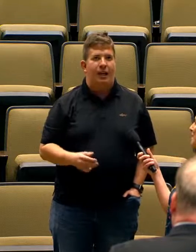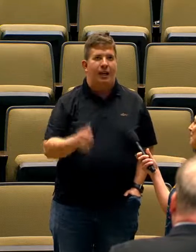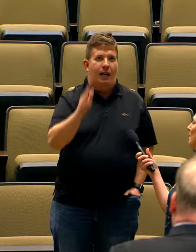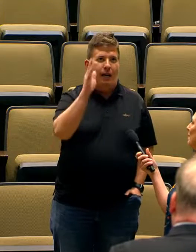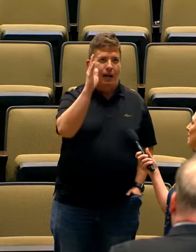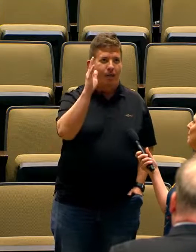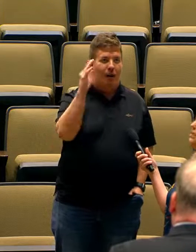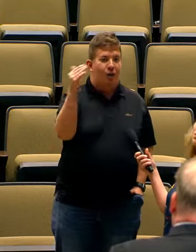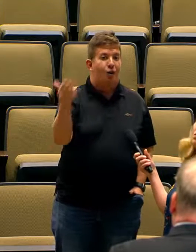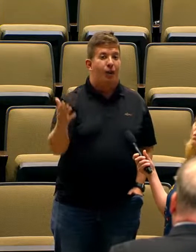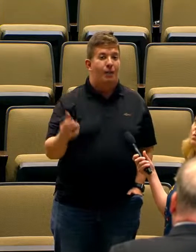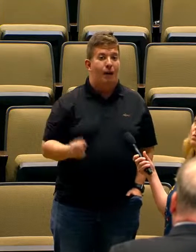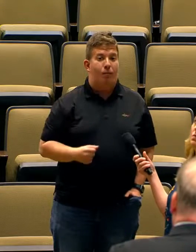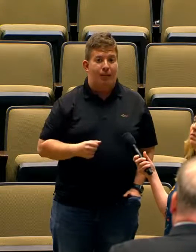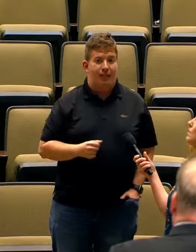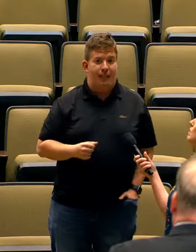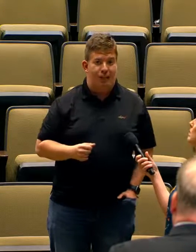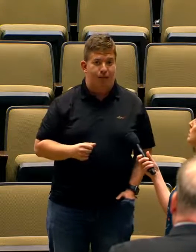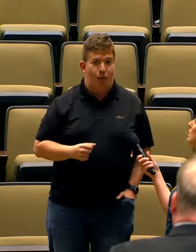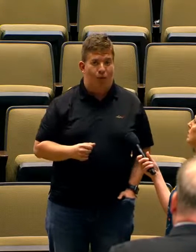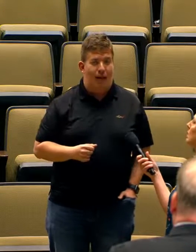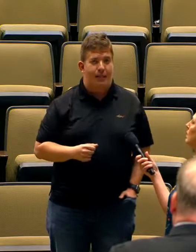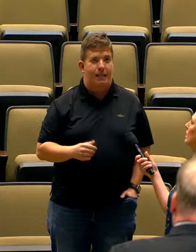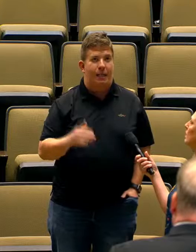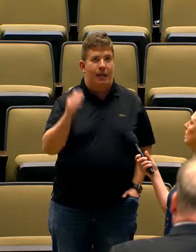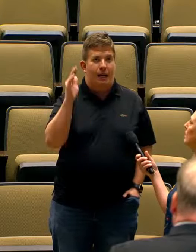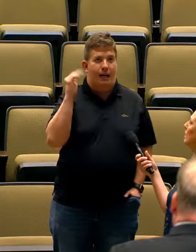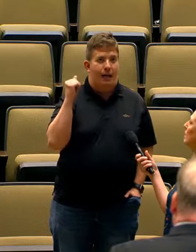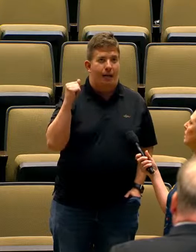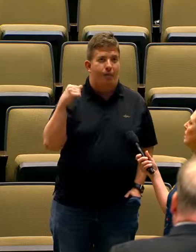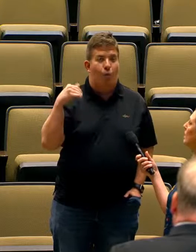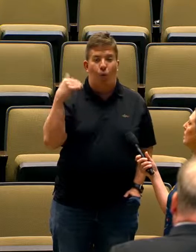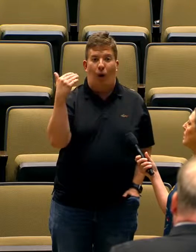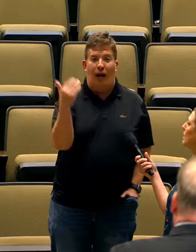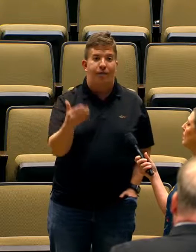language, and you're talking about presentation formats.